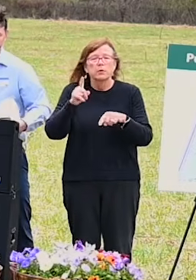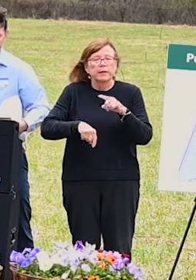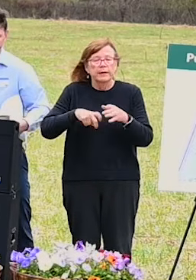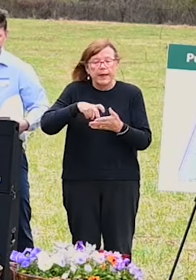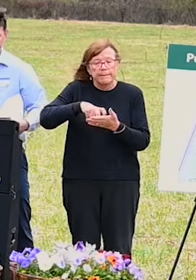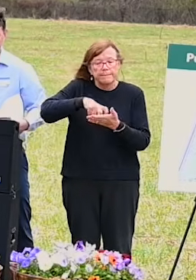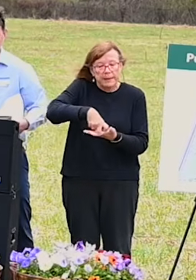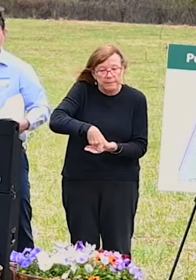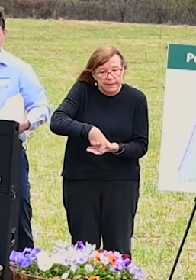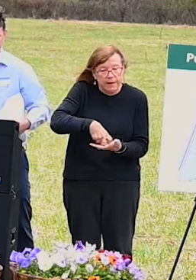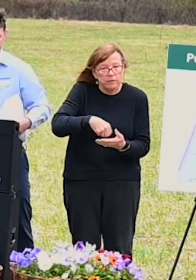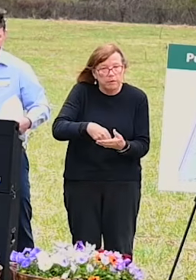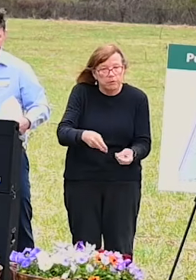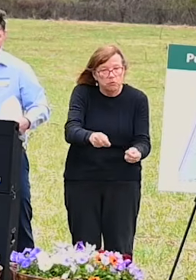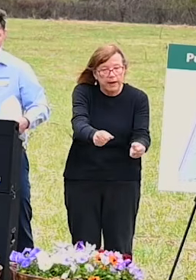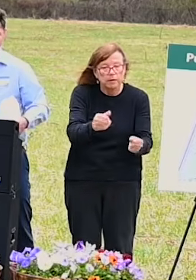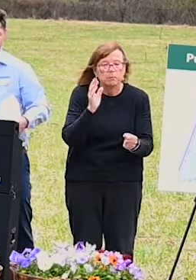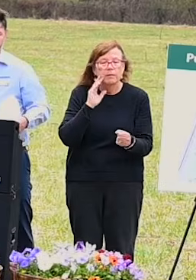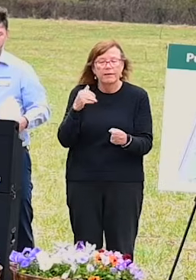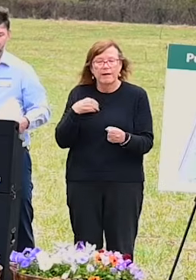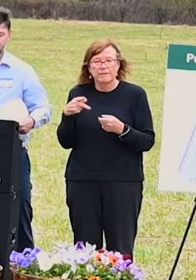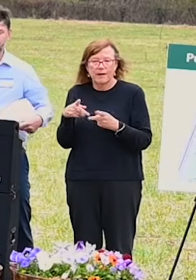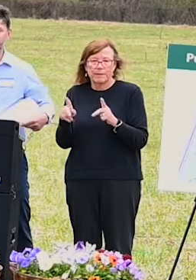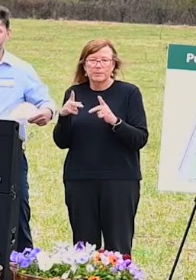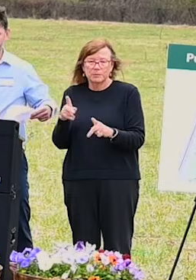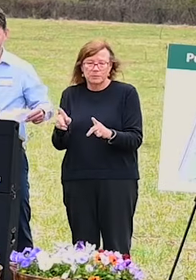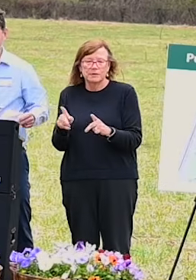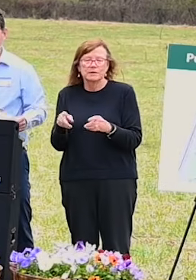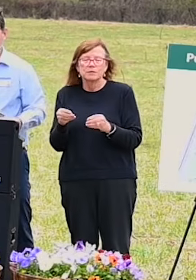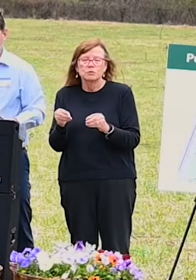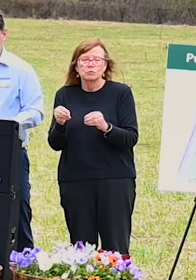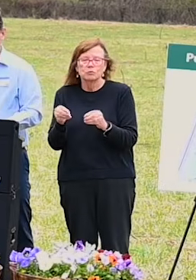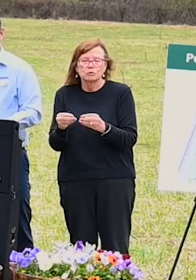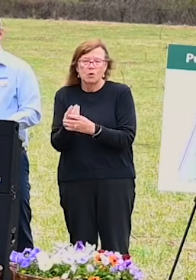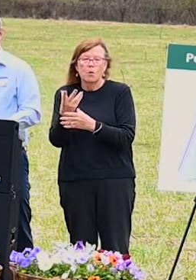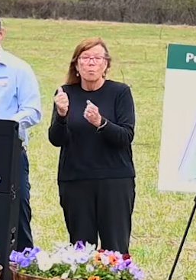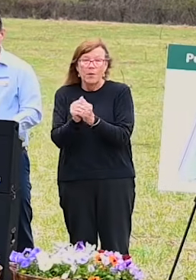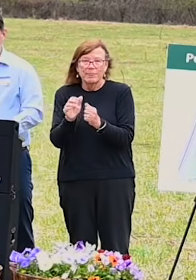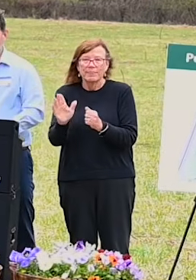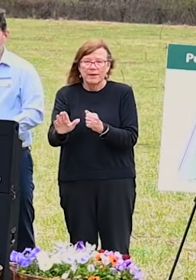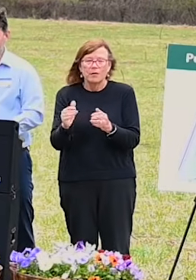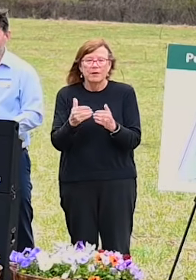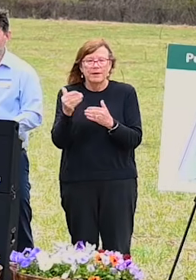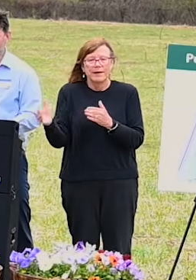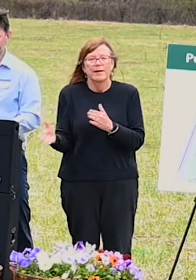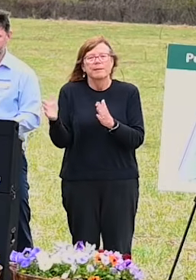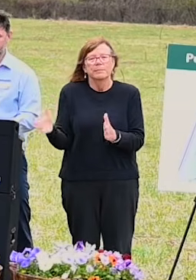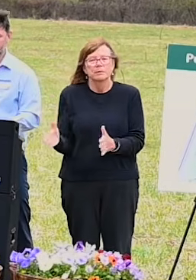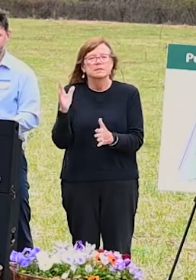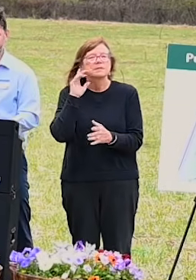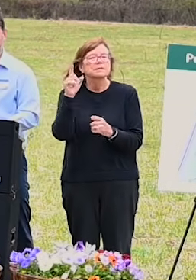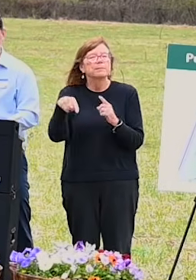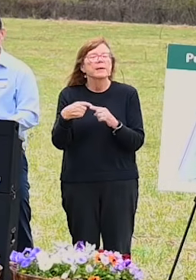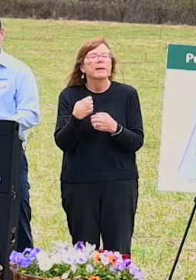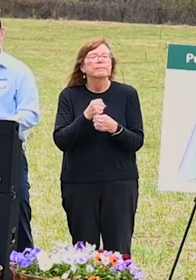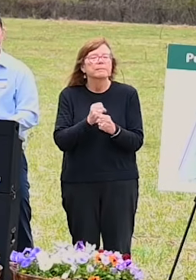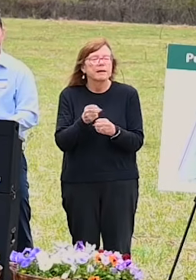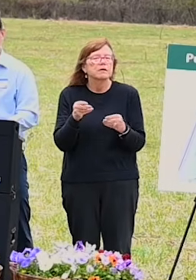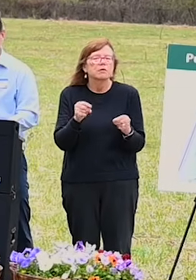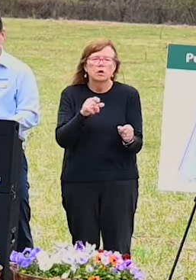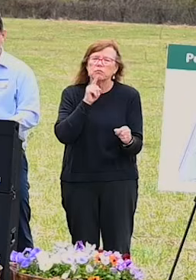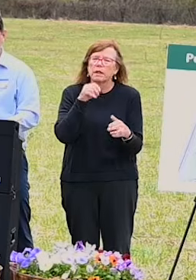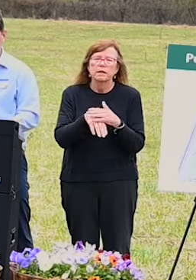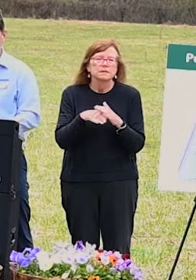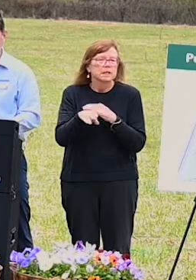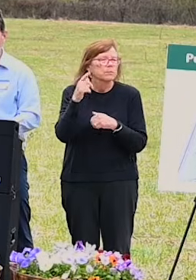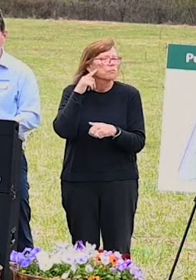opportunity to plant, tend, and harvest alongside their neighbors. This is about making gardening truly accessible to every